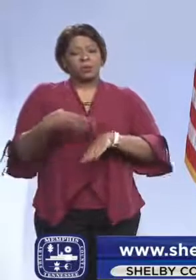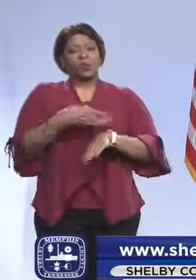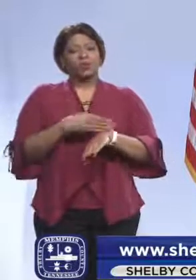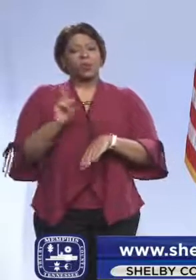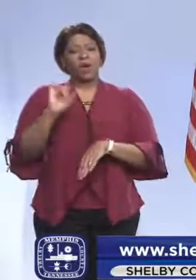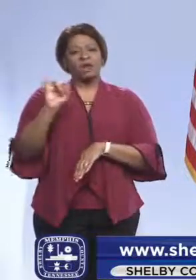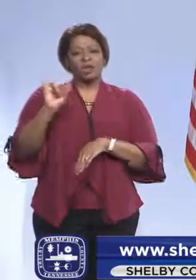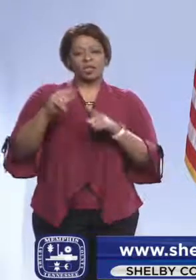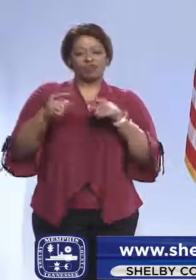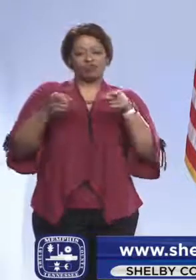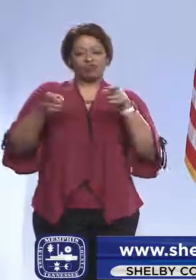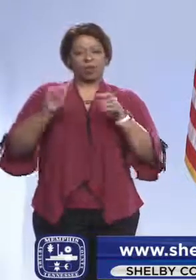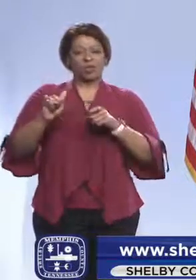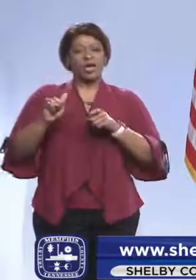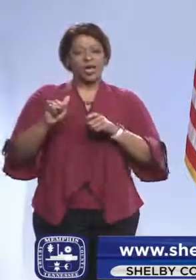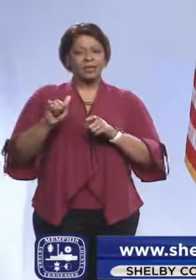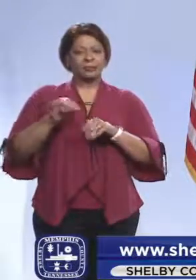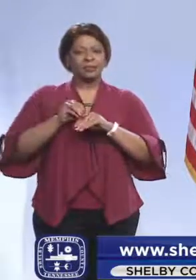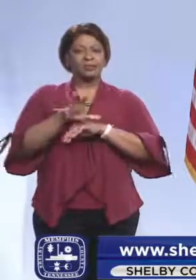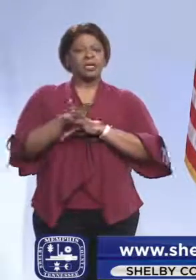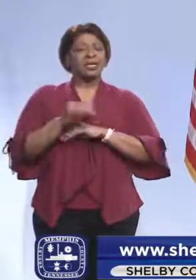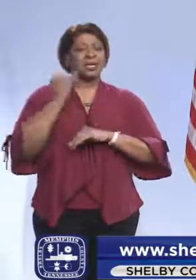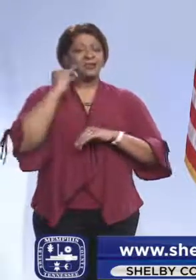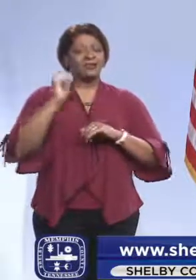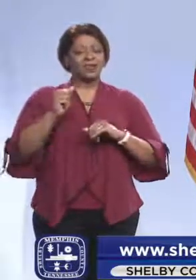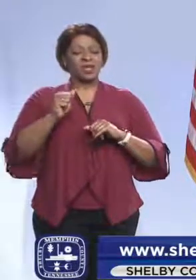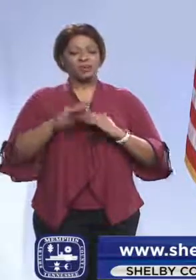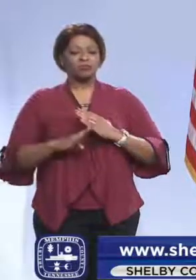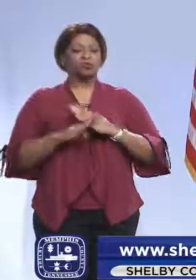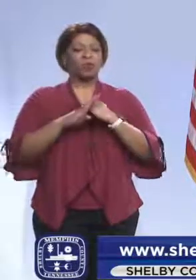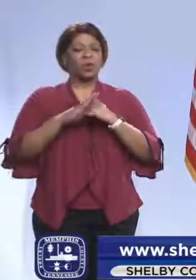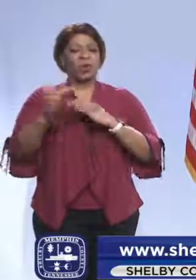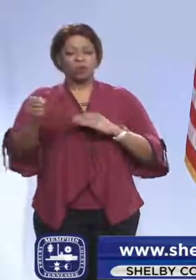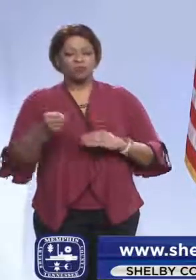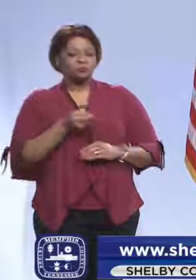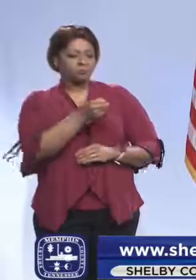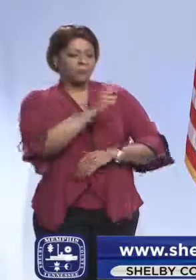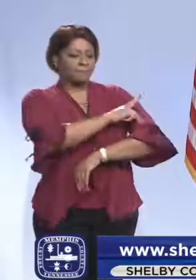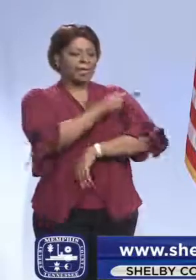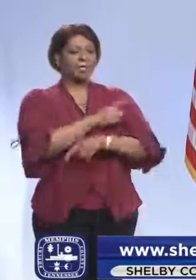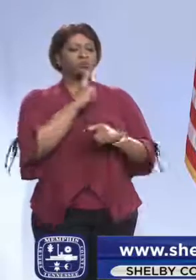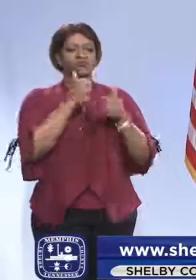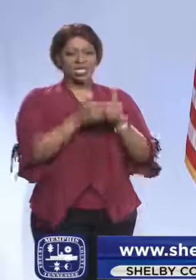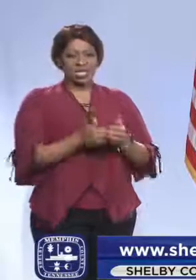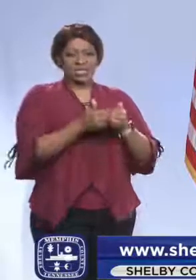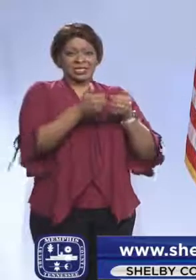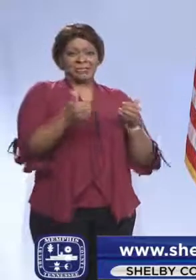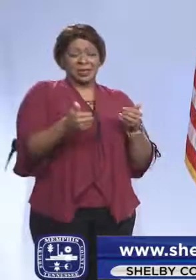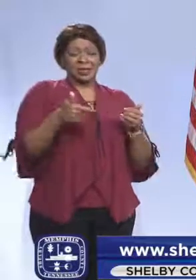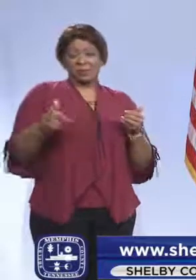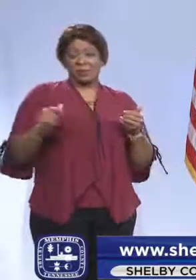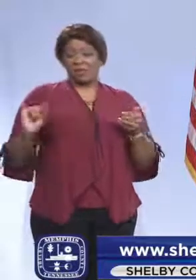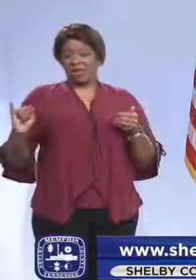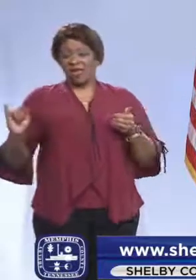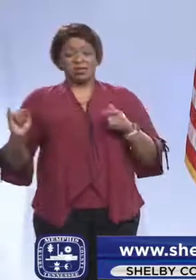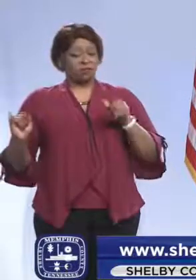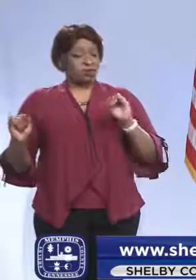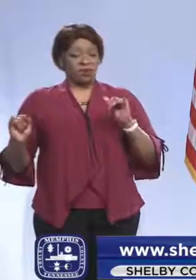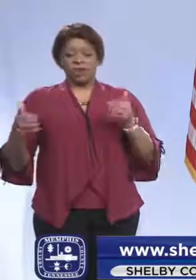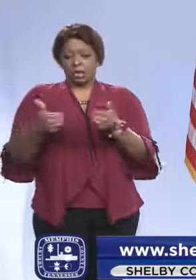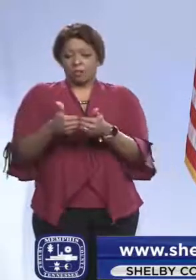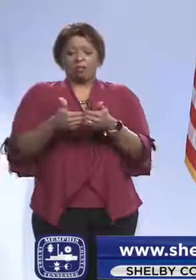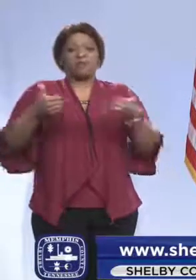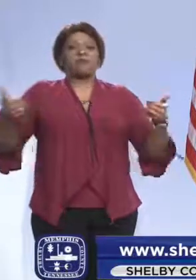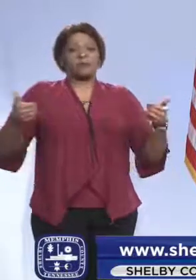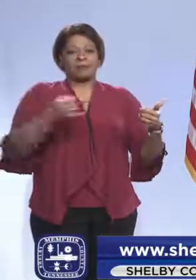infection control, if there are ways that they can cohort their patients into an area to separate those who are infectious from those who are not, and